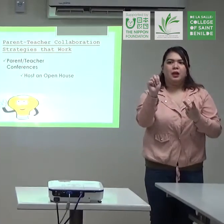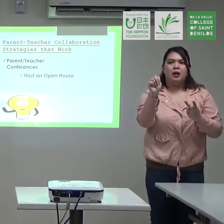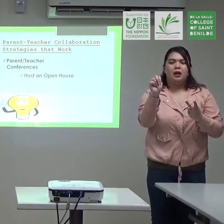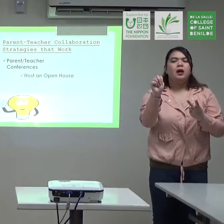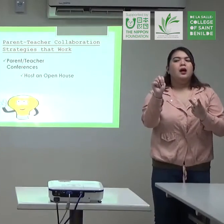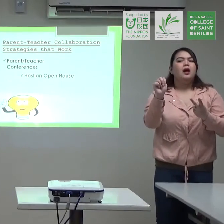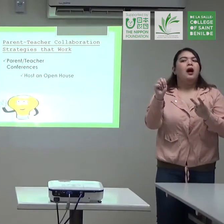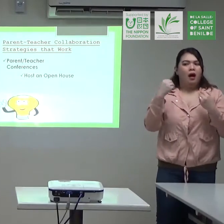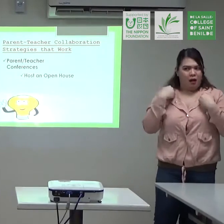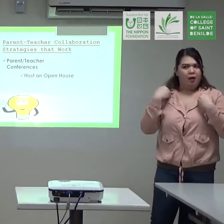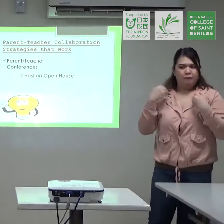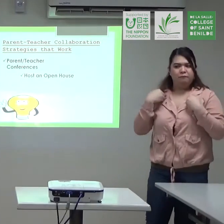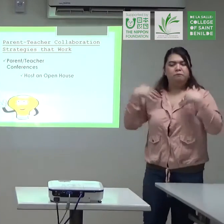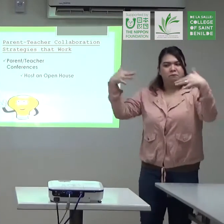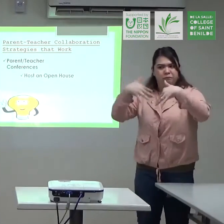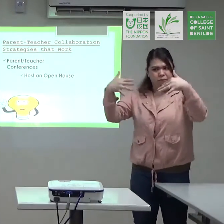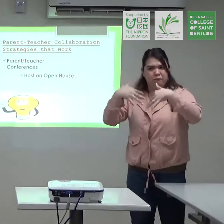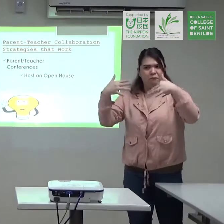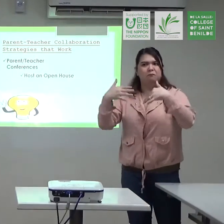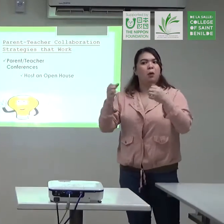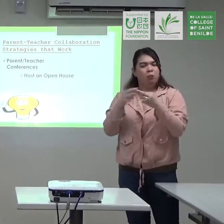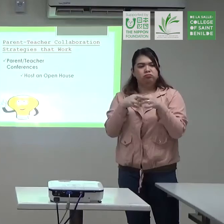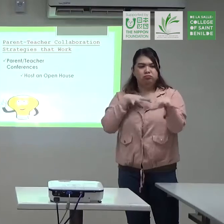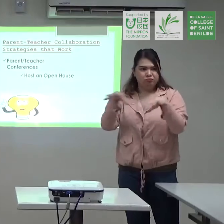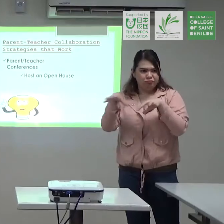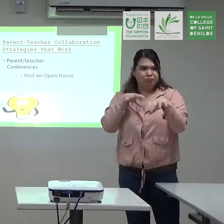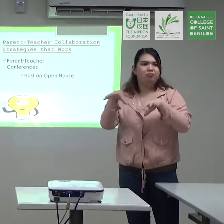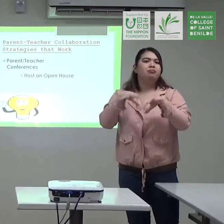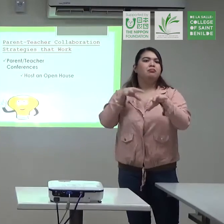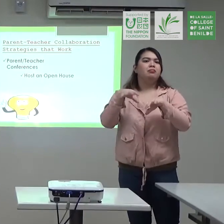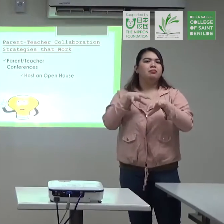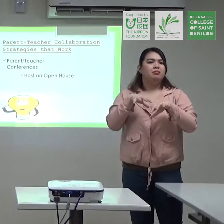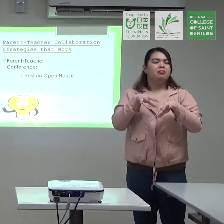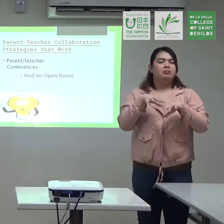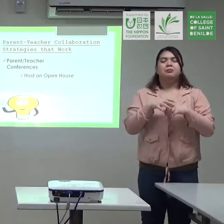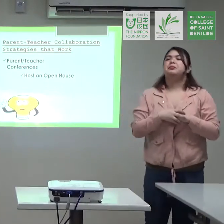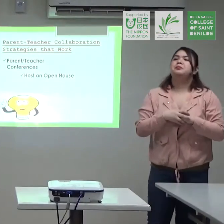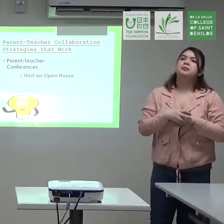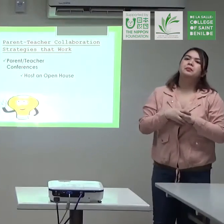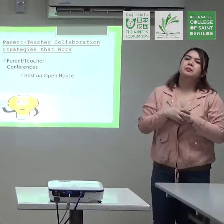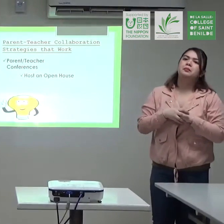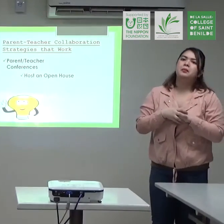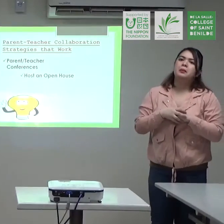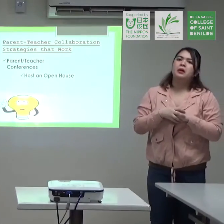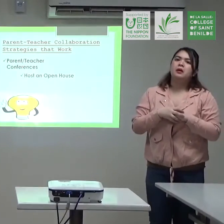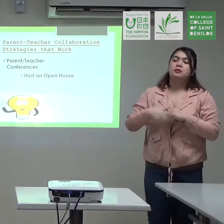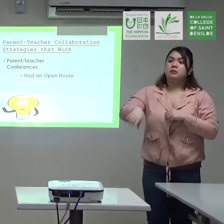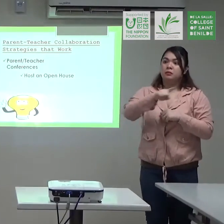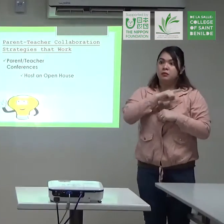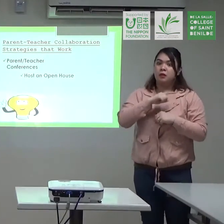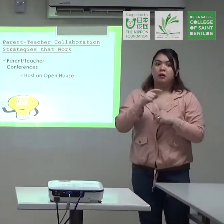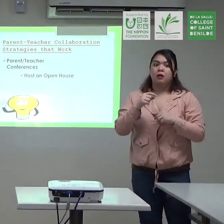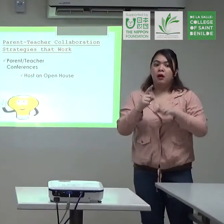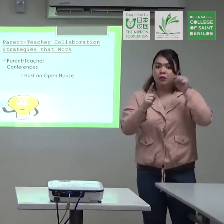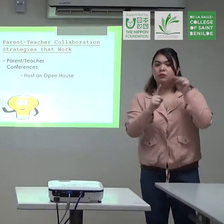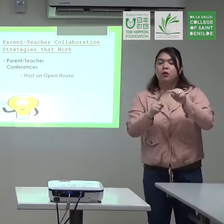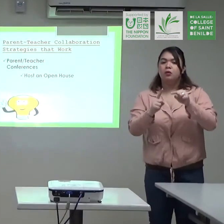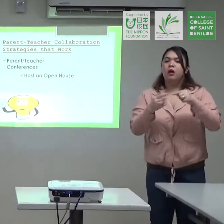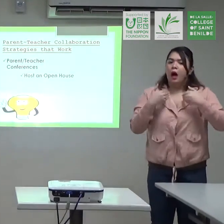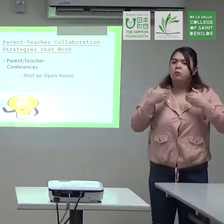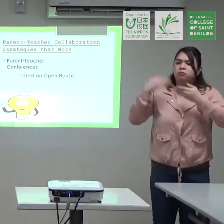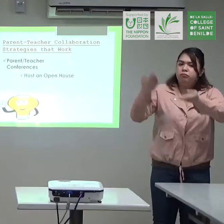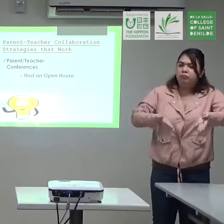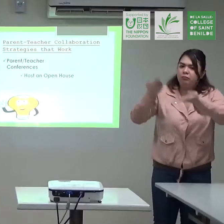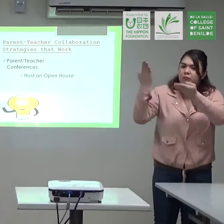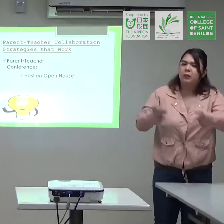really make it a big activity doon. Why? The expats, they bring in their products,